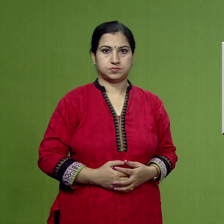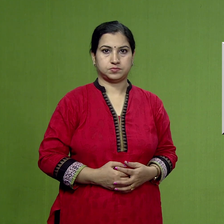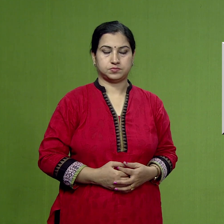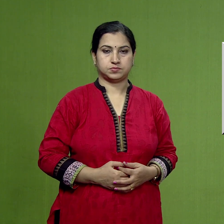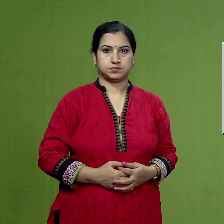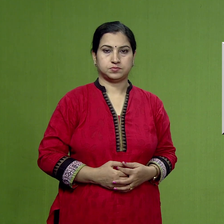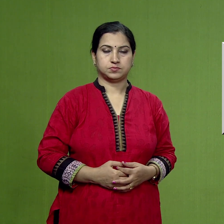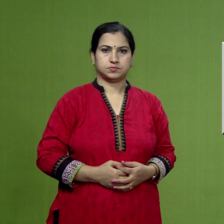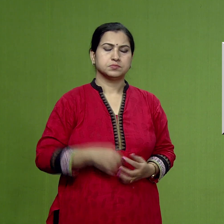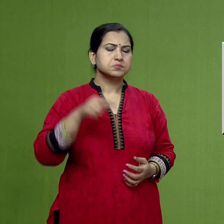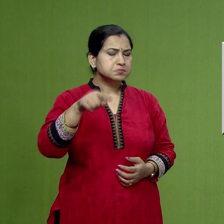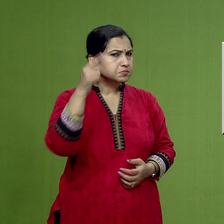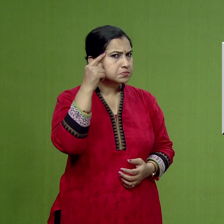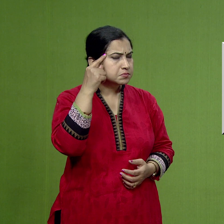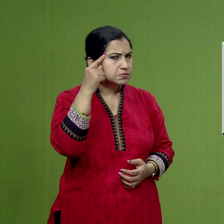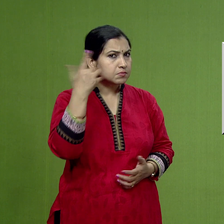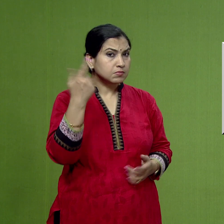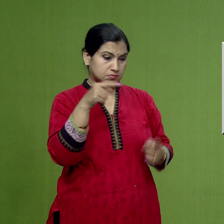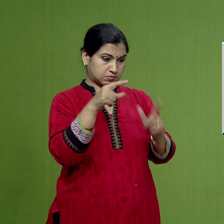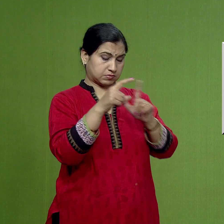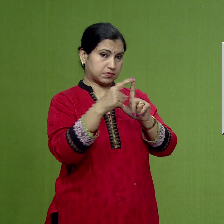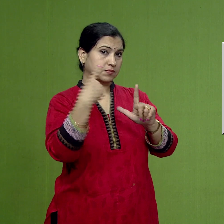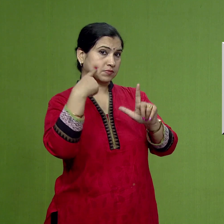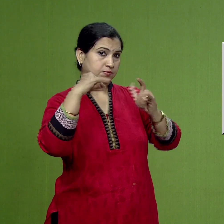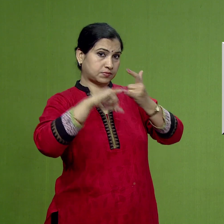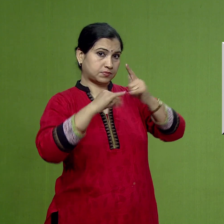What do you understand by distribution?